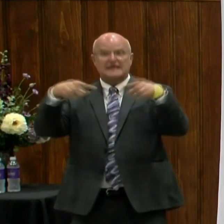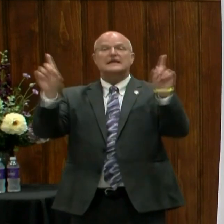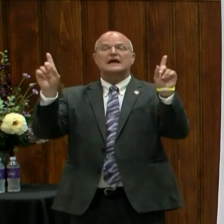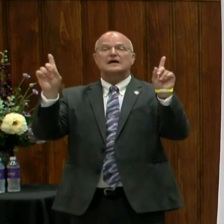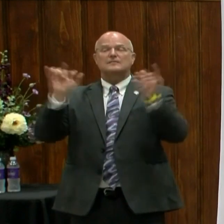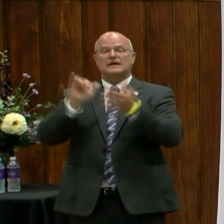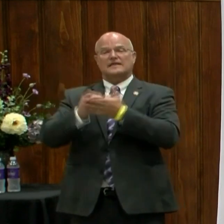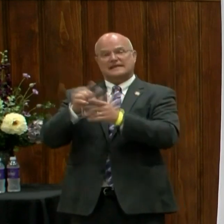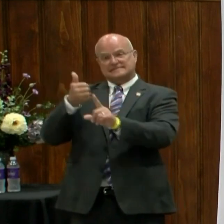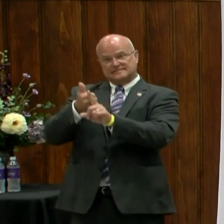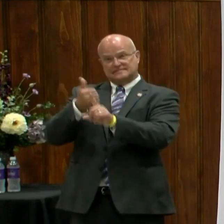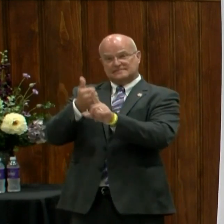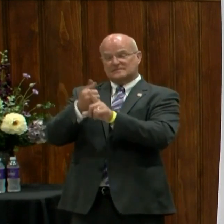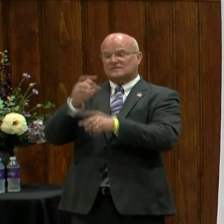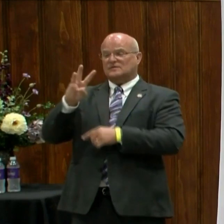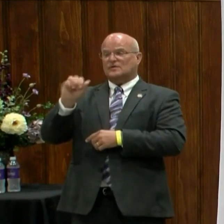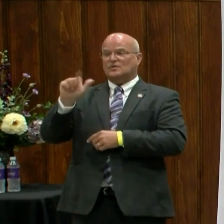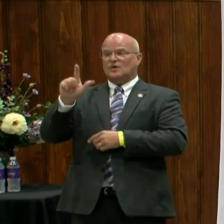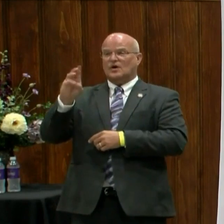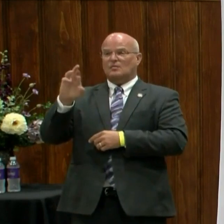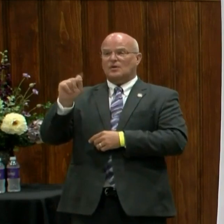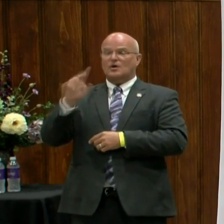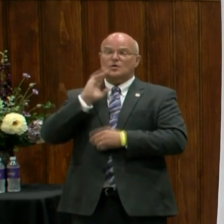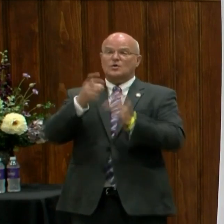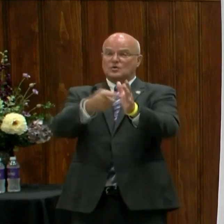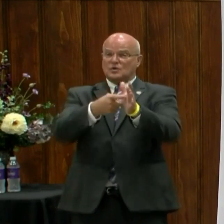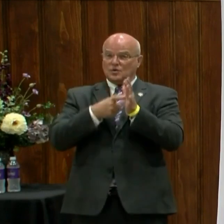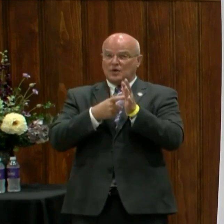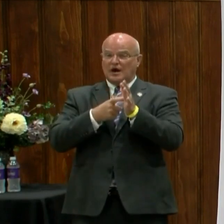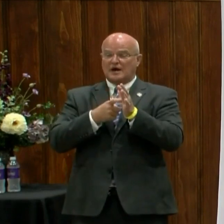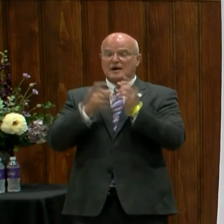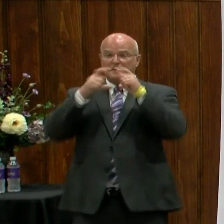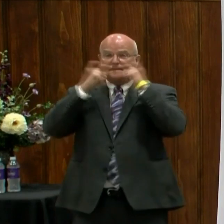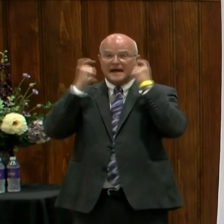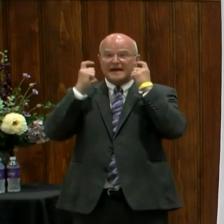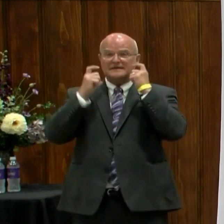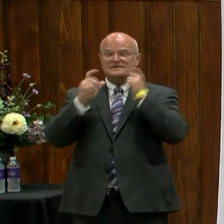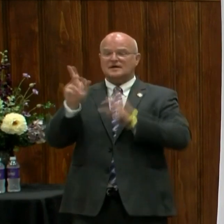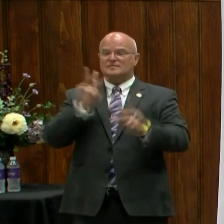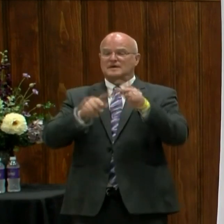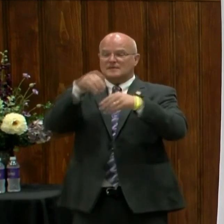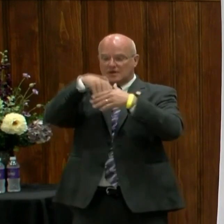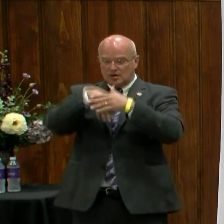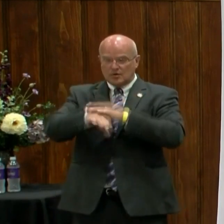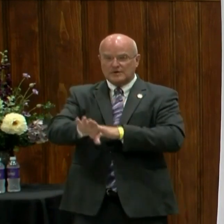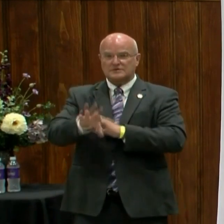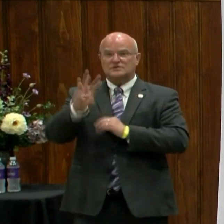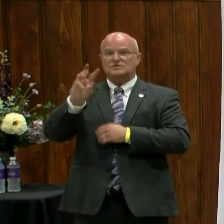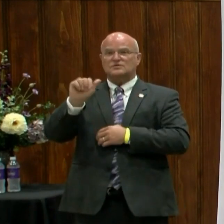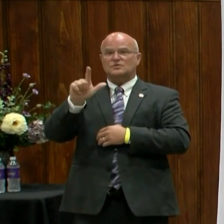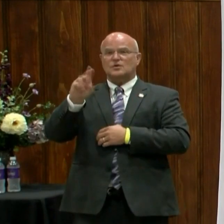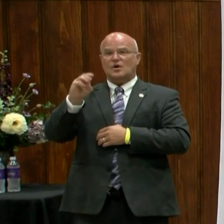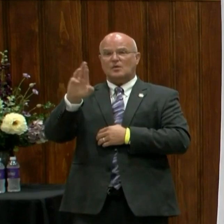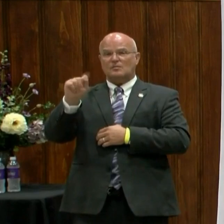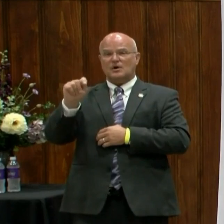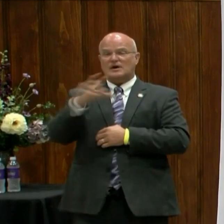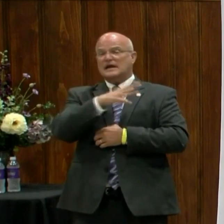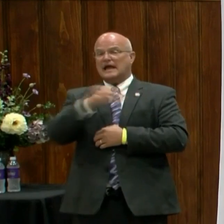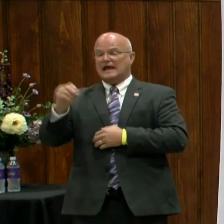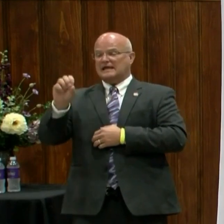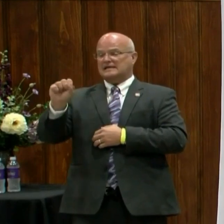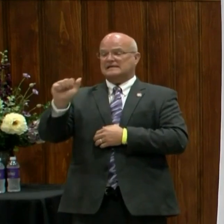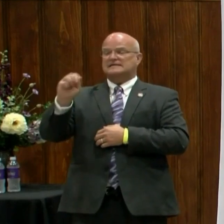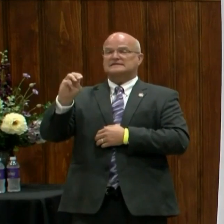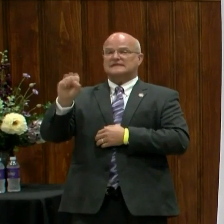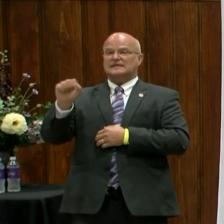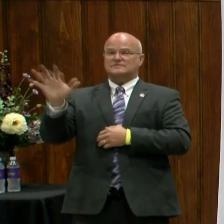which Walmart will be requiring masks for customers that go into the Walmart and Sam's stores